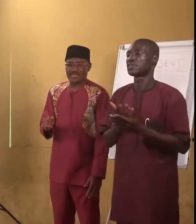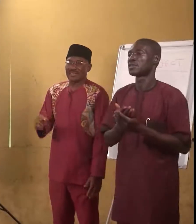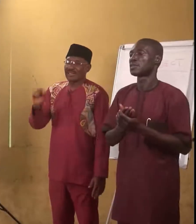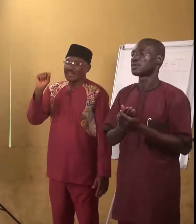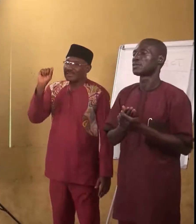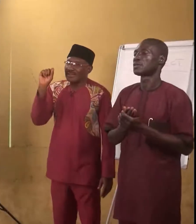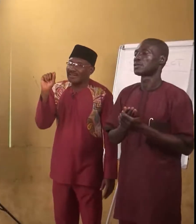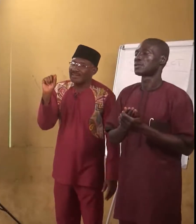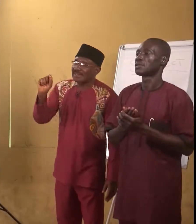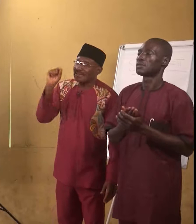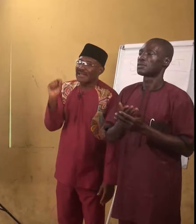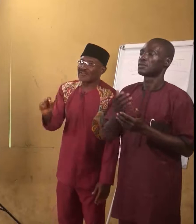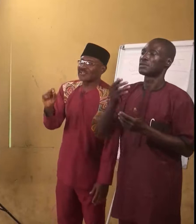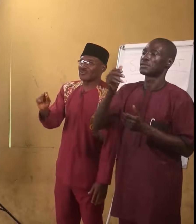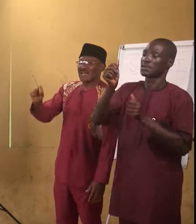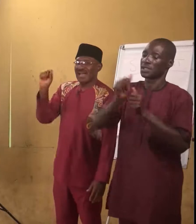settlement